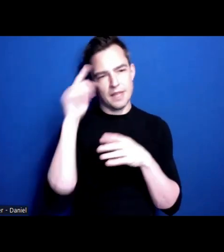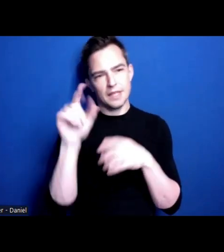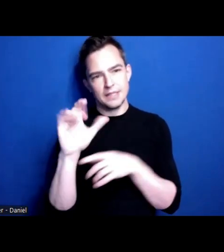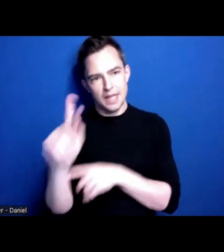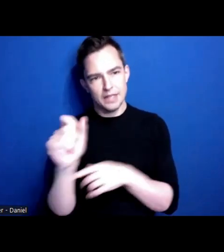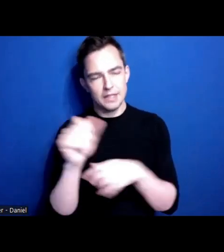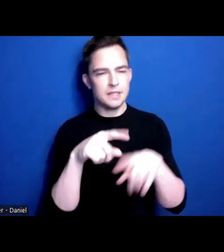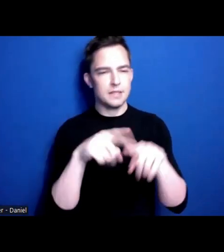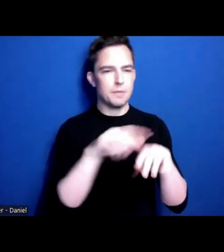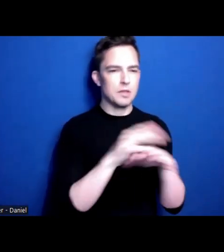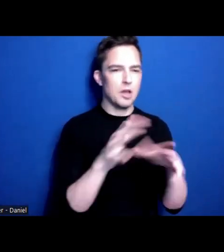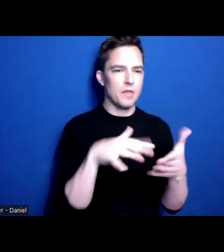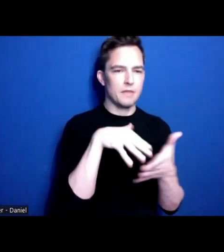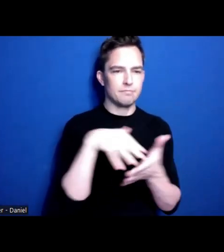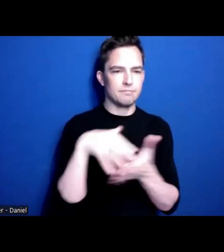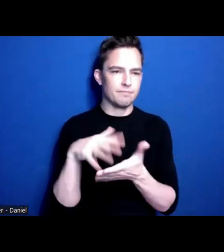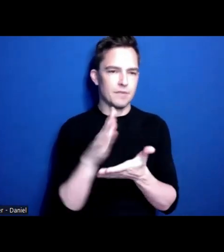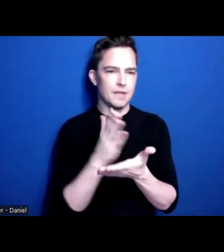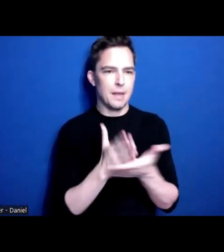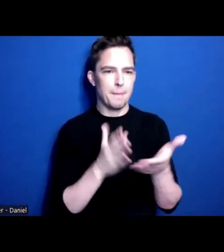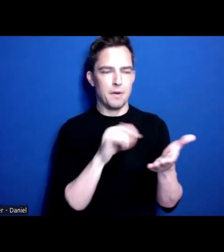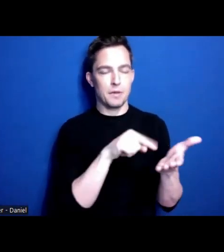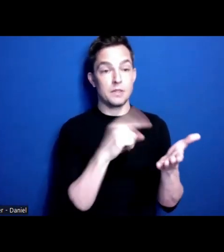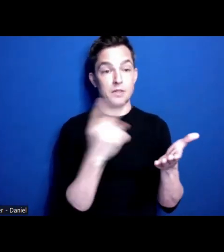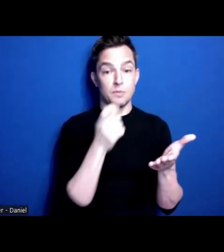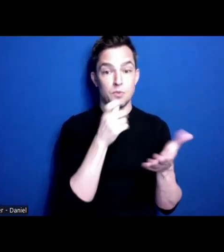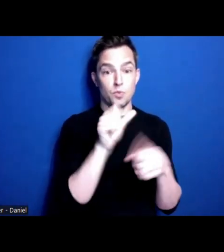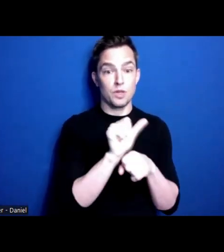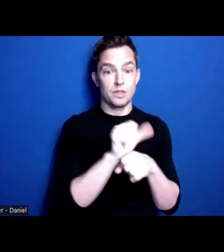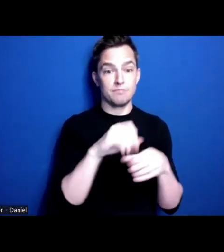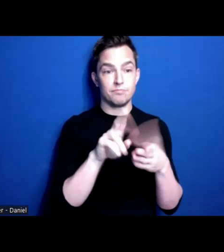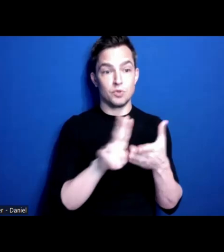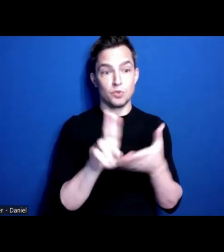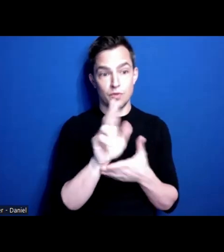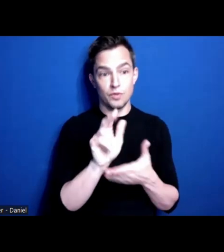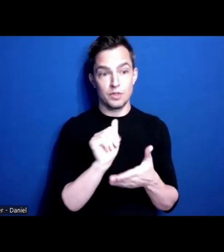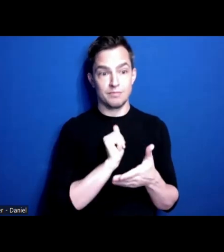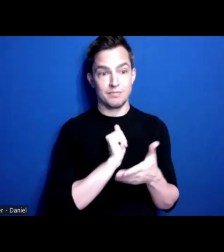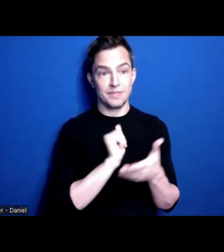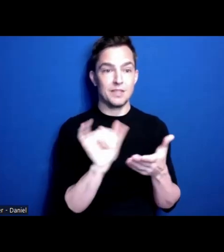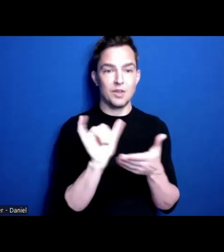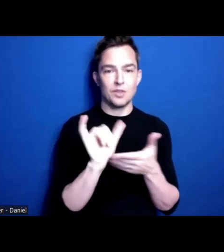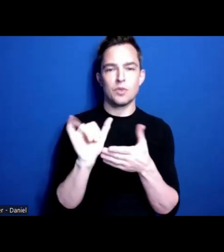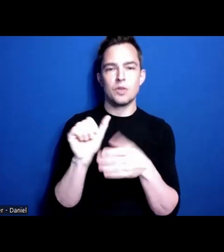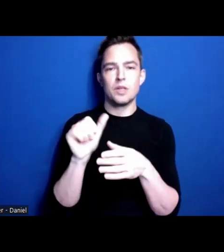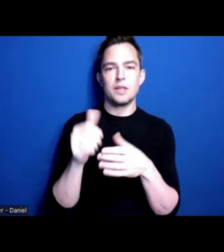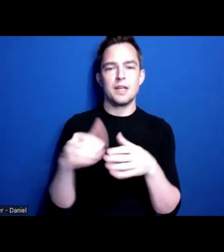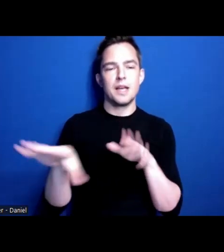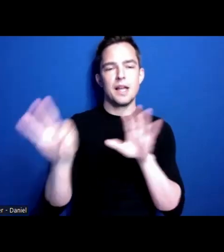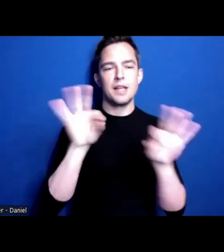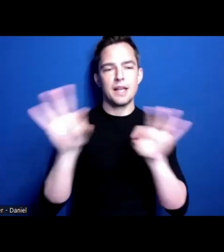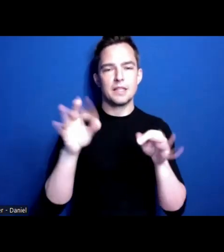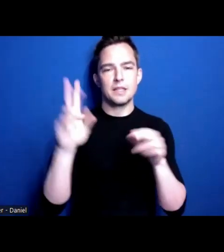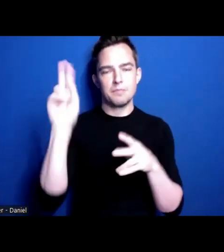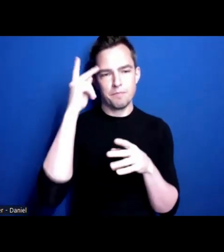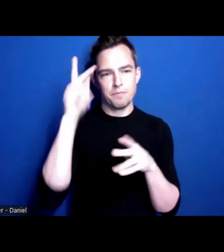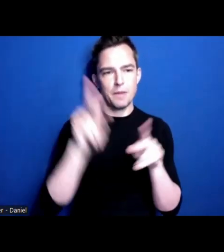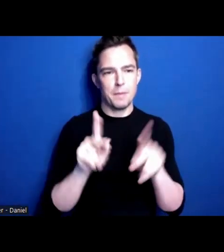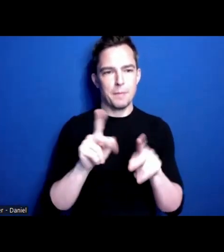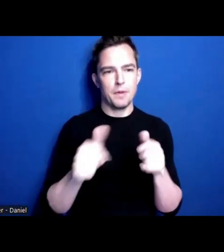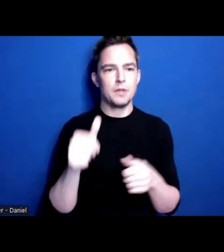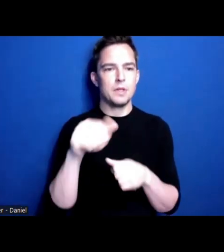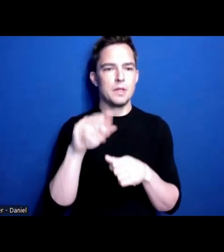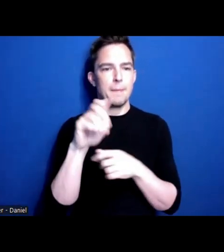on the academics part because as somebody who works in a university, as well as elected officials, media pundits,